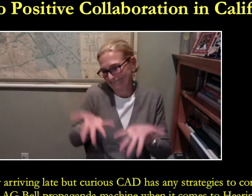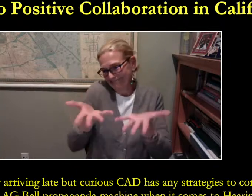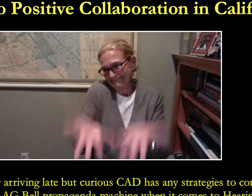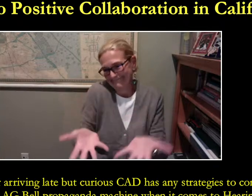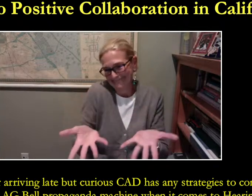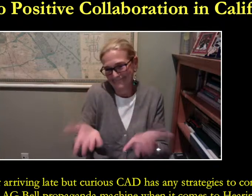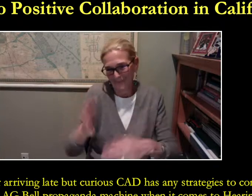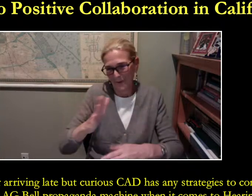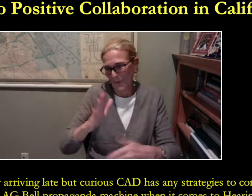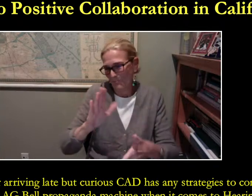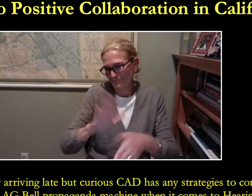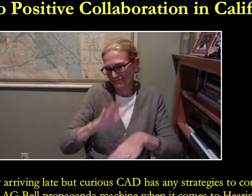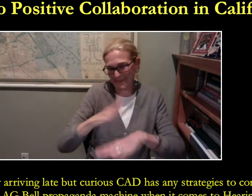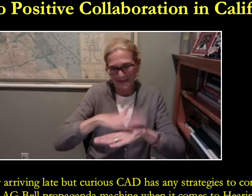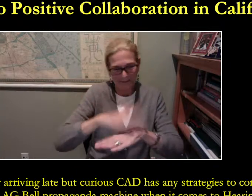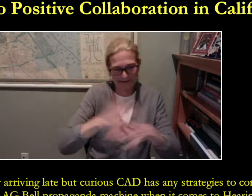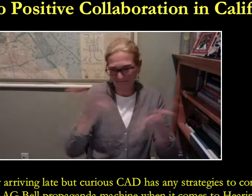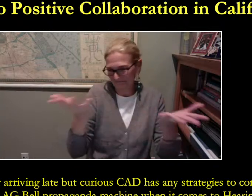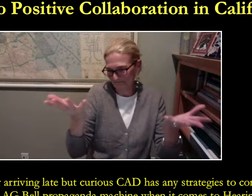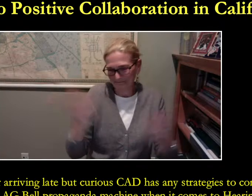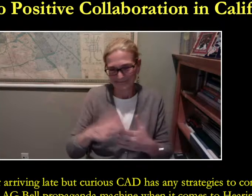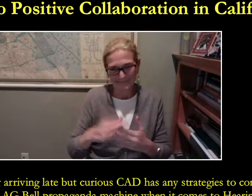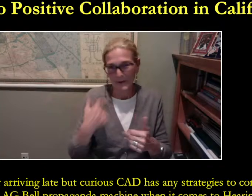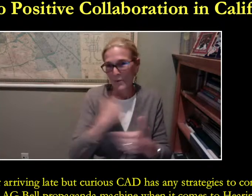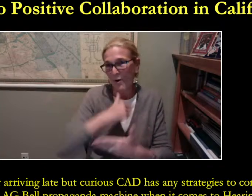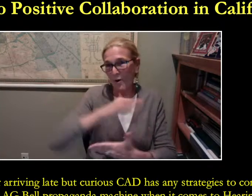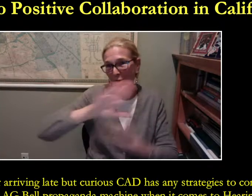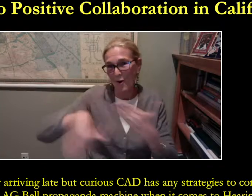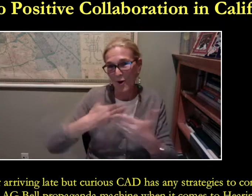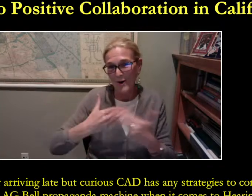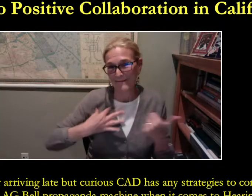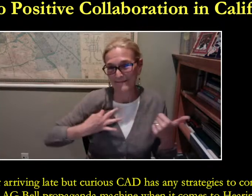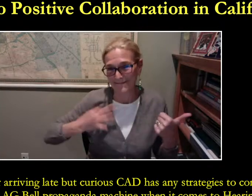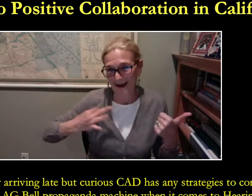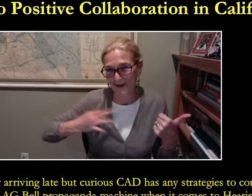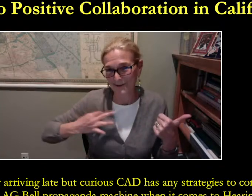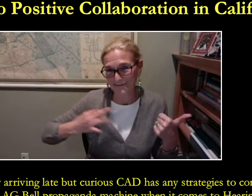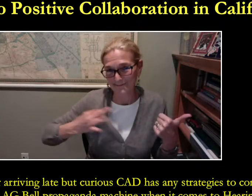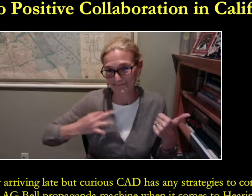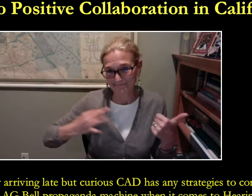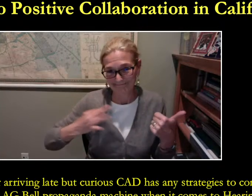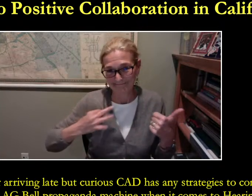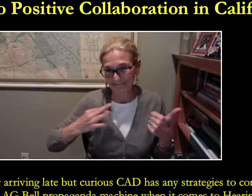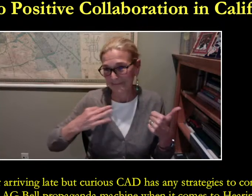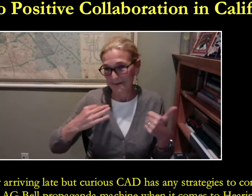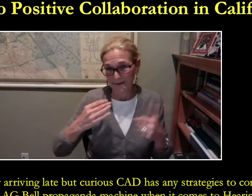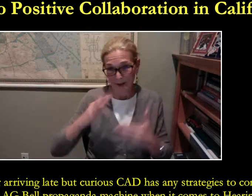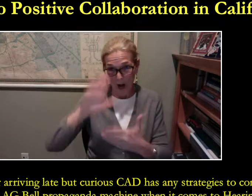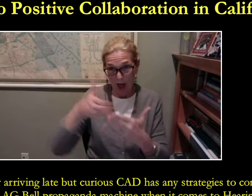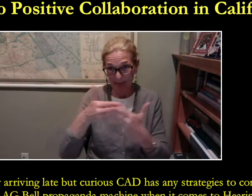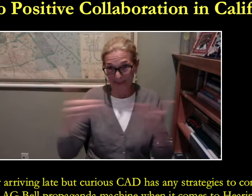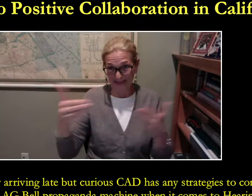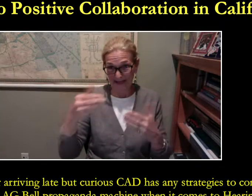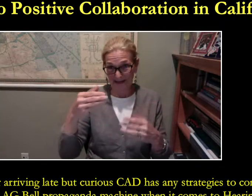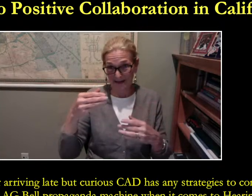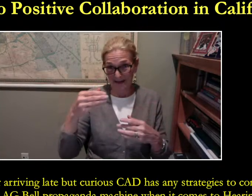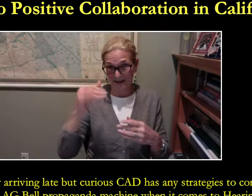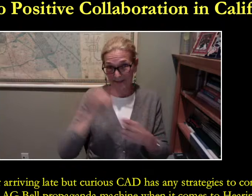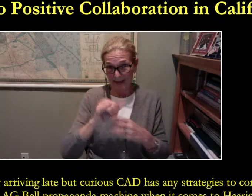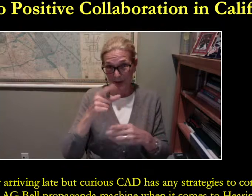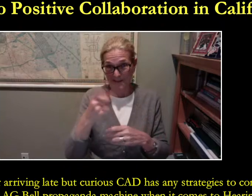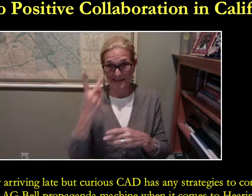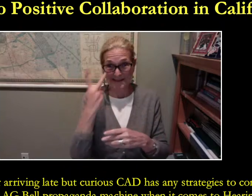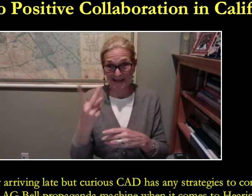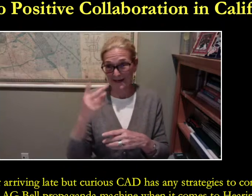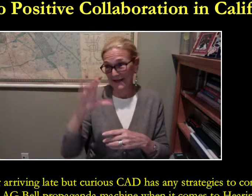not to make excuses, but to, put it out on the table, We're all